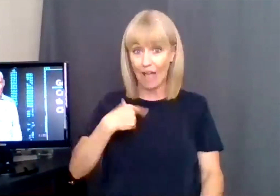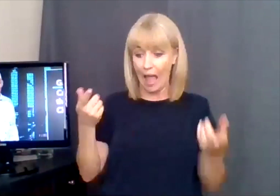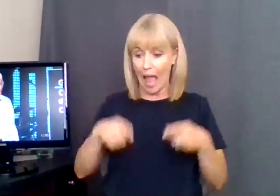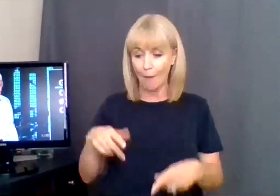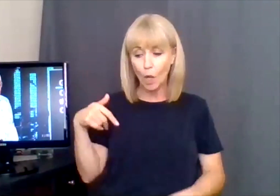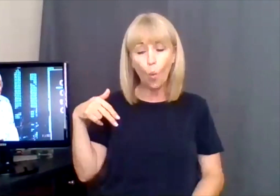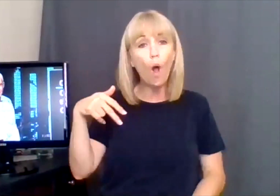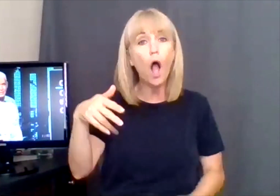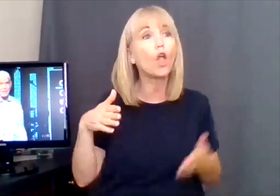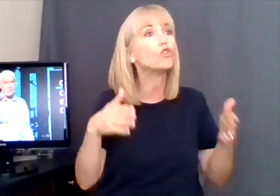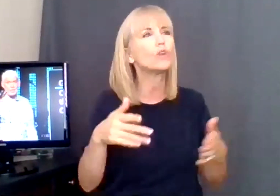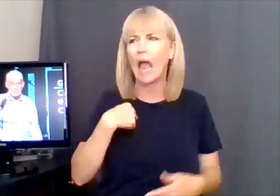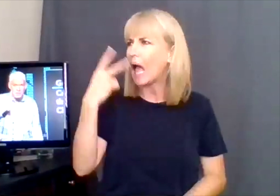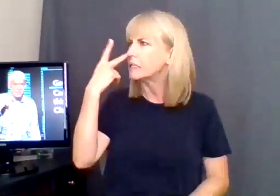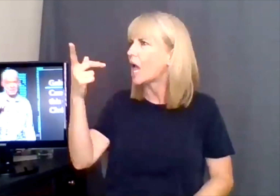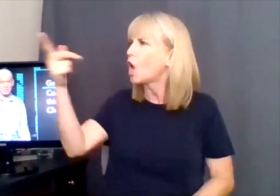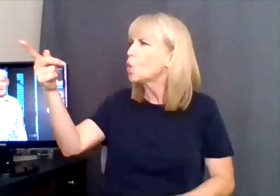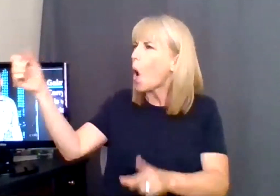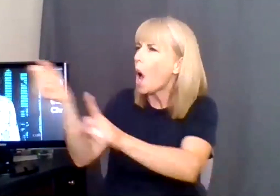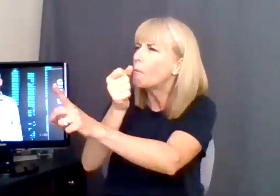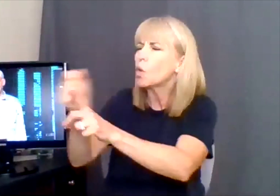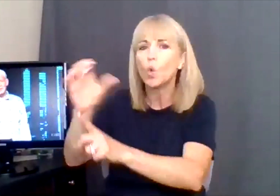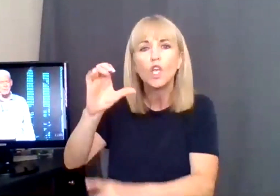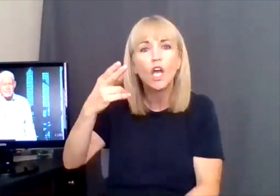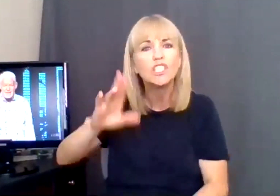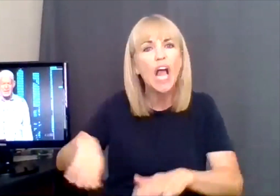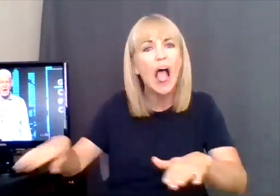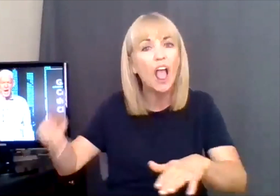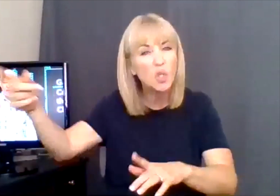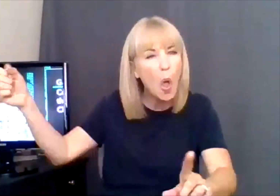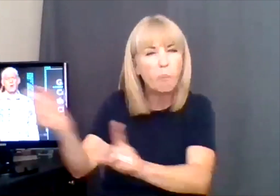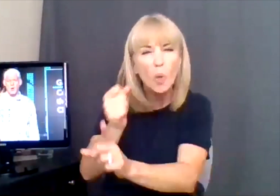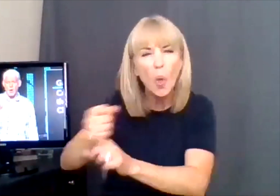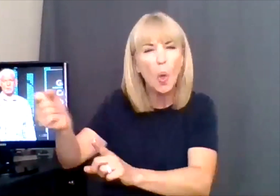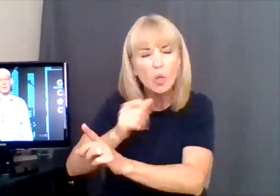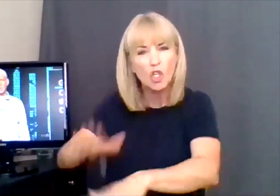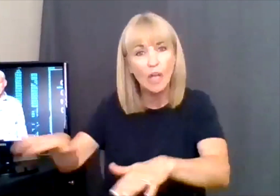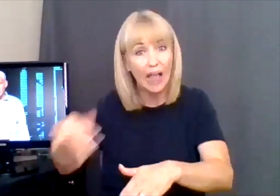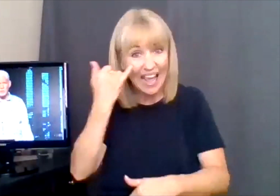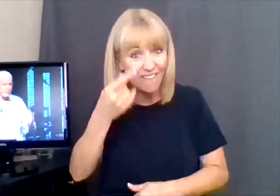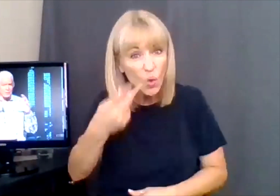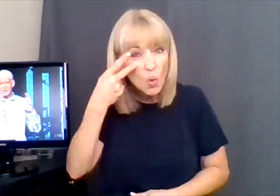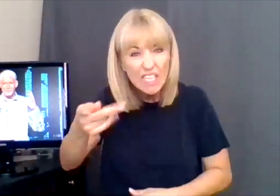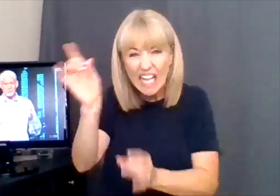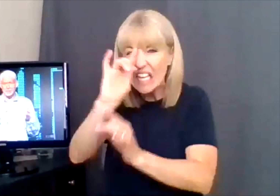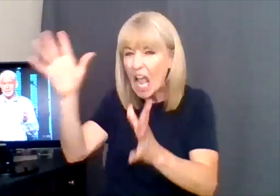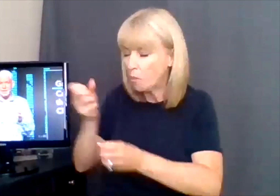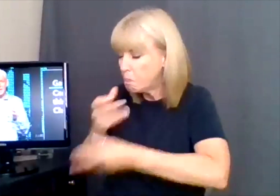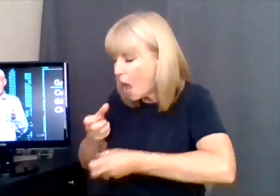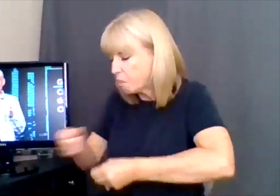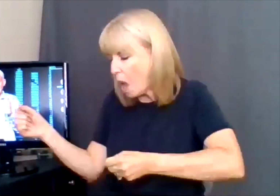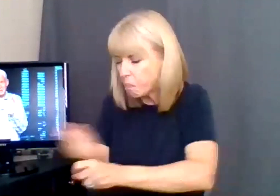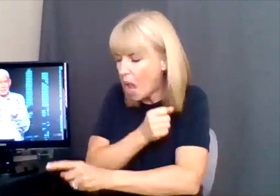something horrible happening, I see someone abusing a child, just being mean, awful, horrible, brutal, verbally,